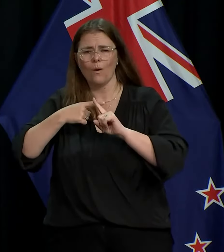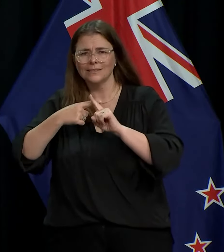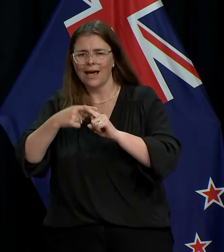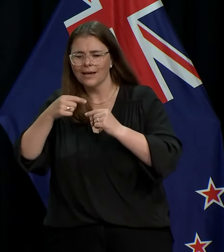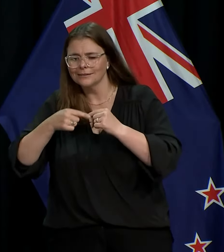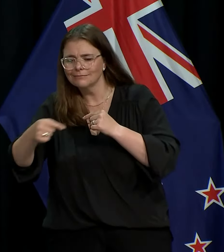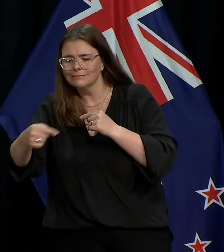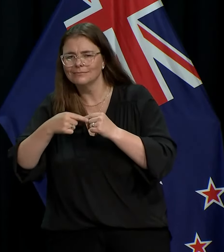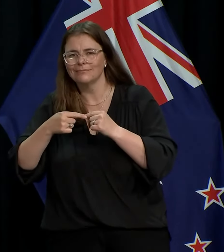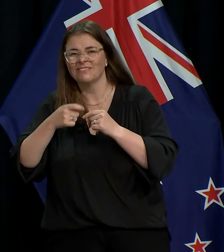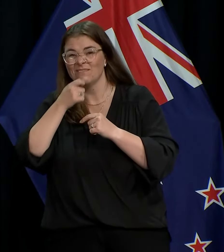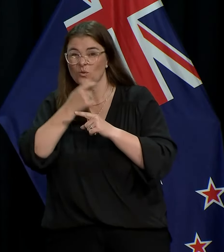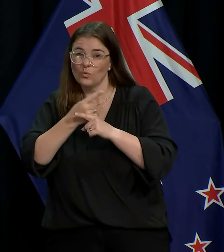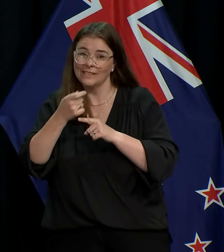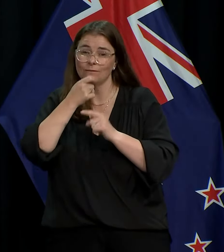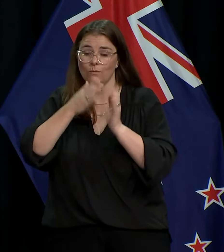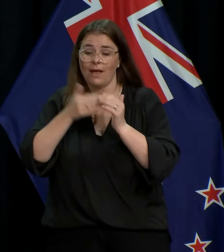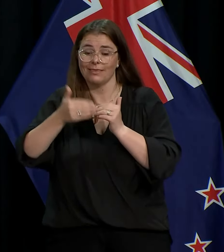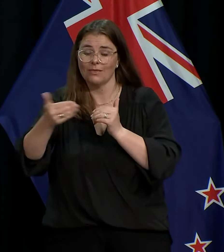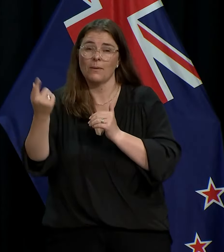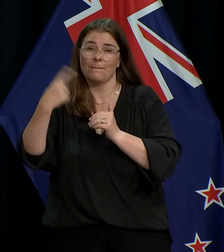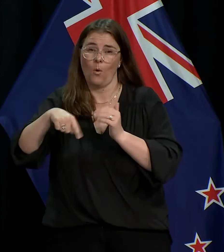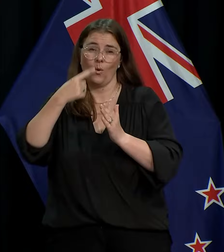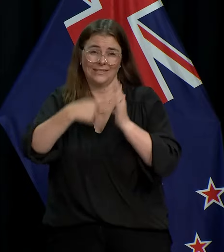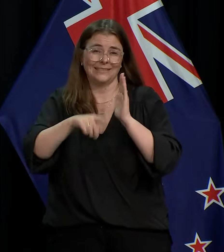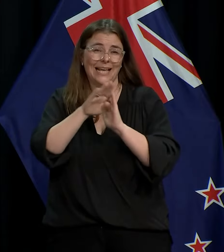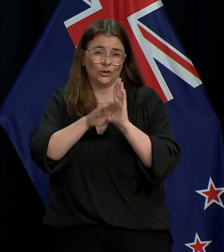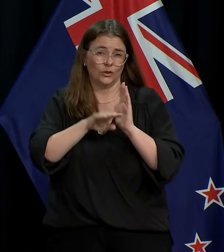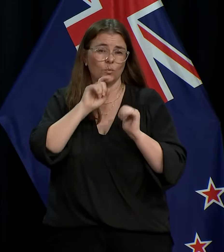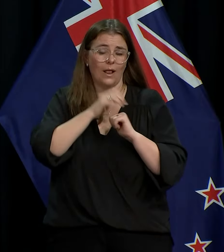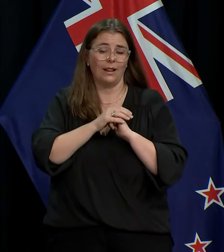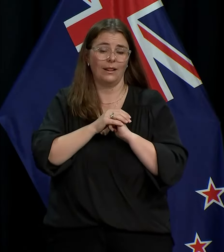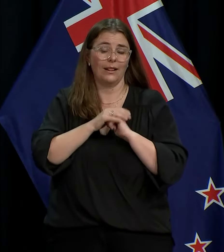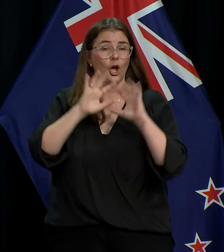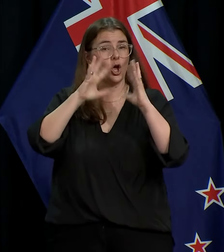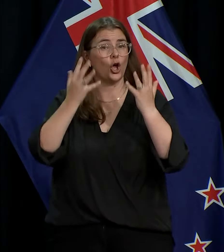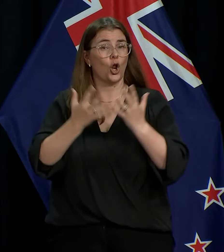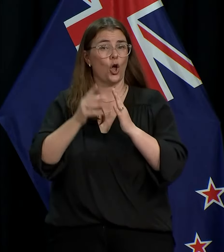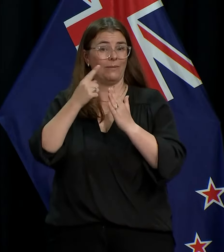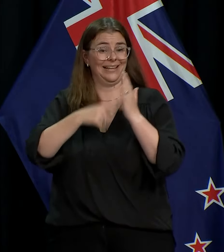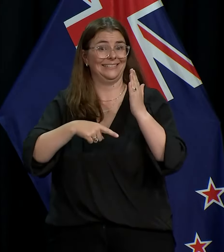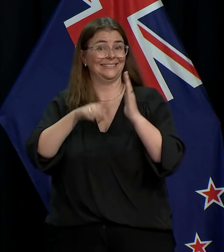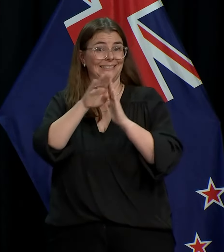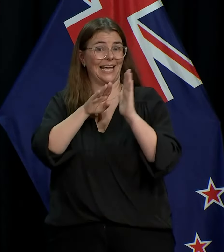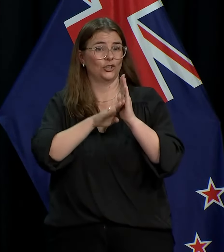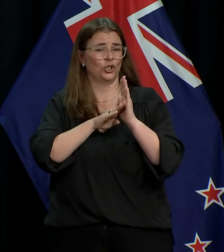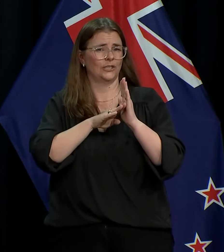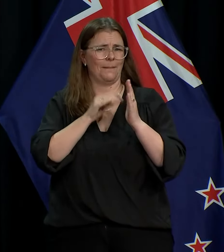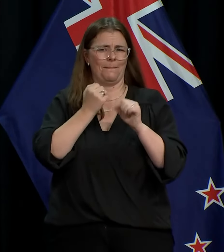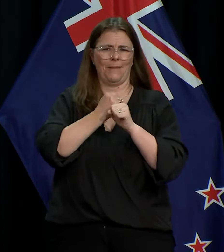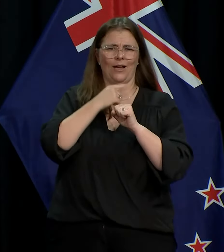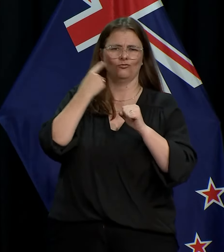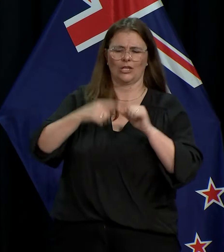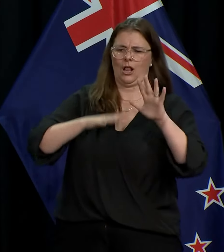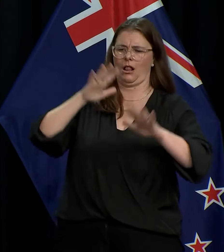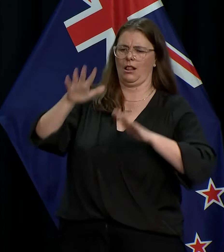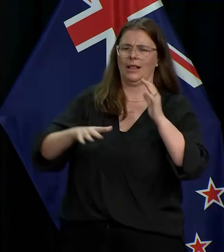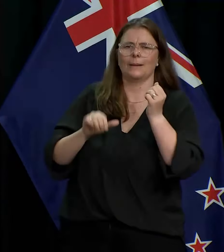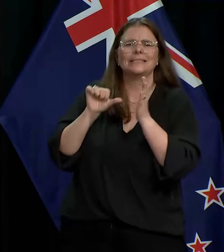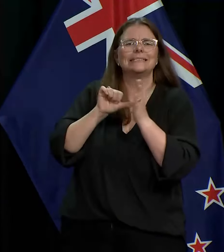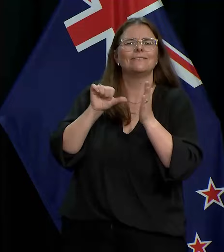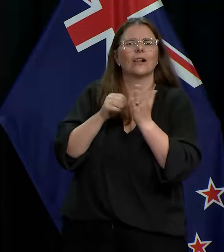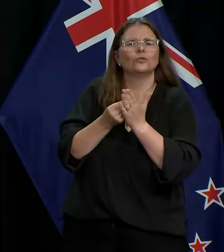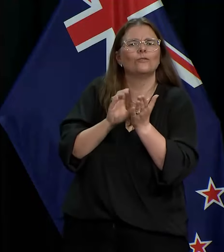days, weeks, and we expect months. We know that sanctions globally have been making it harder for the Russian regime to fund its war. The ruble